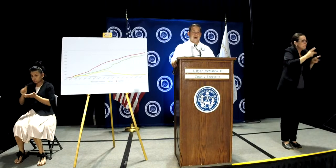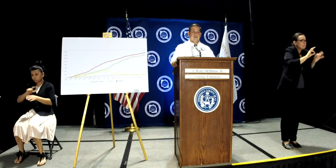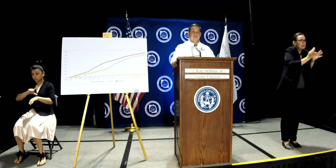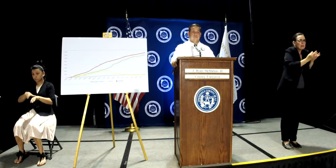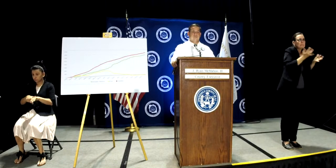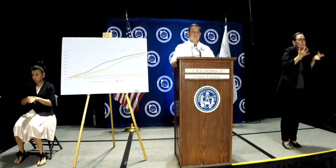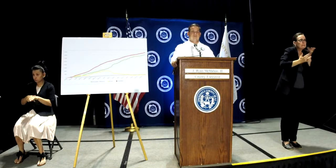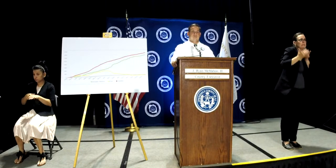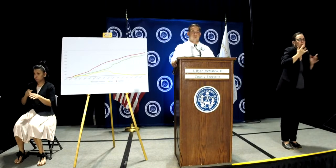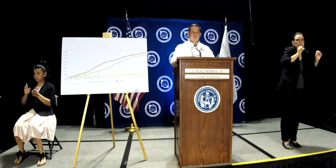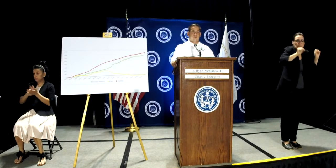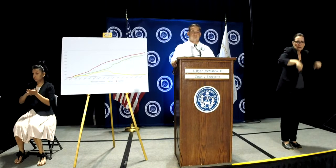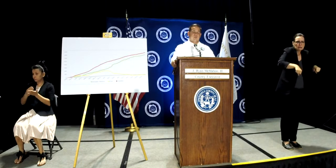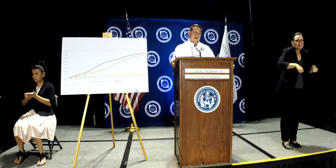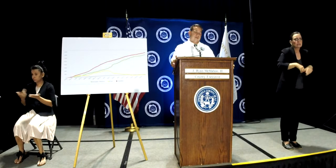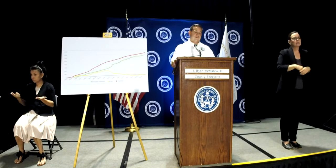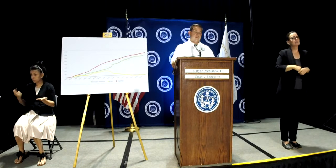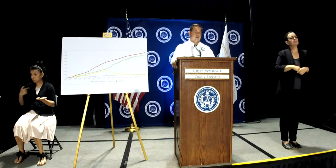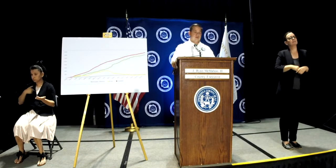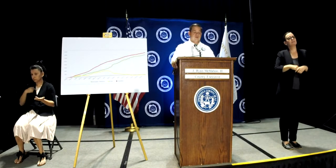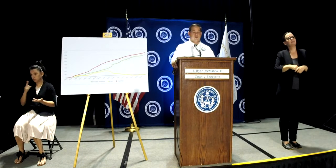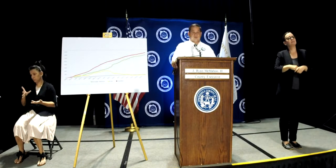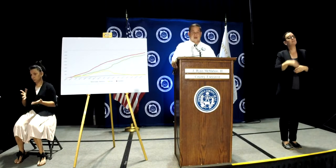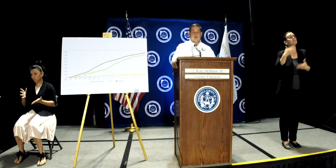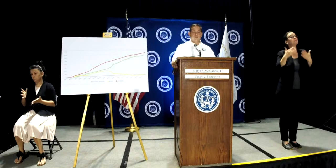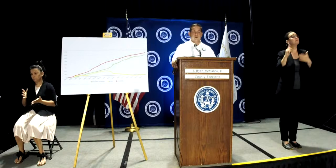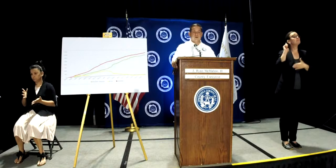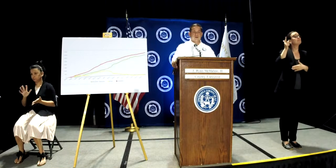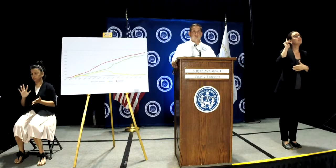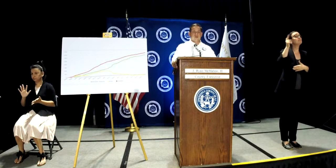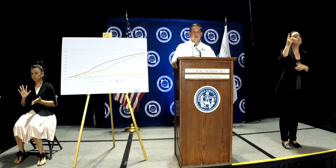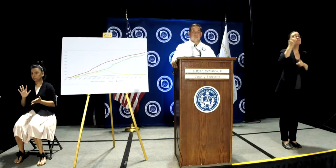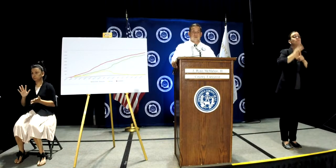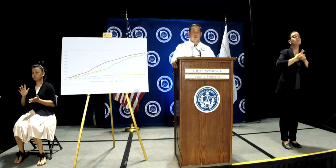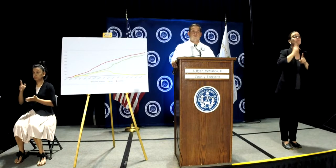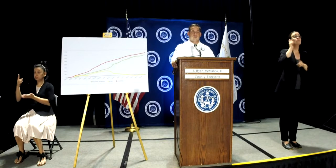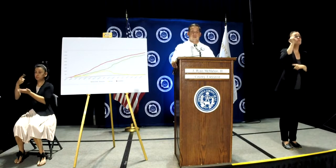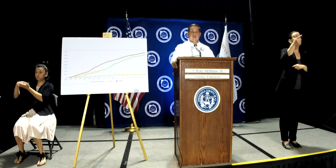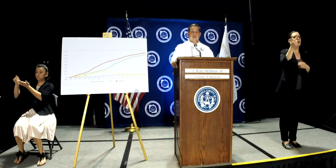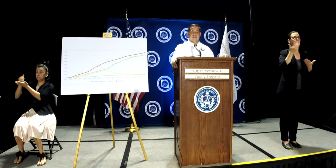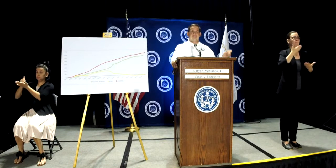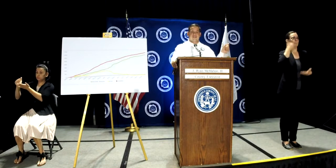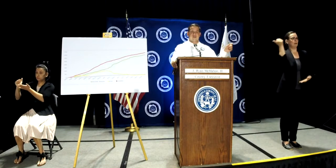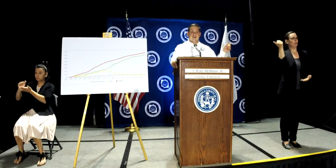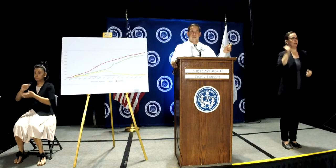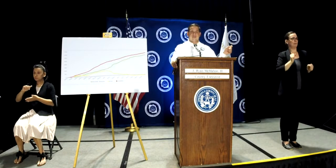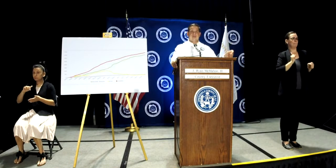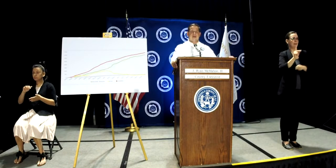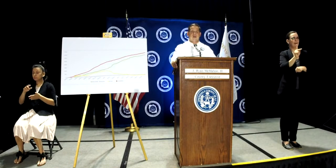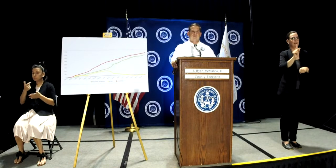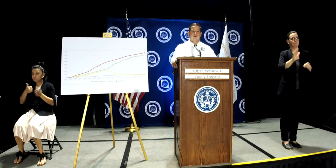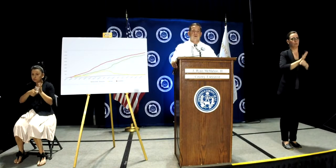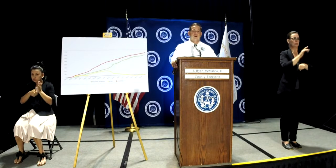bring back 2 months. I mean, you could do it that way, but hopefully it's unnecessary to get to that number. But